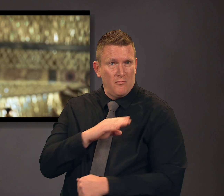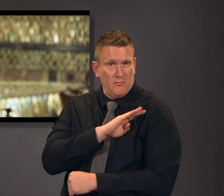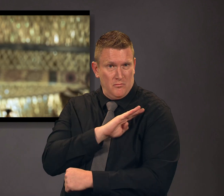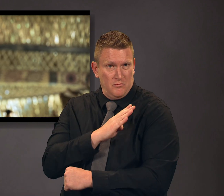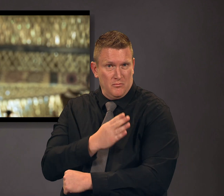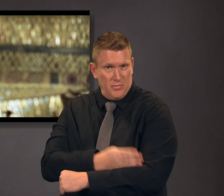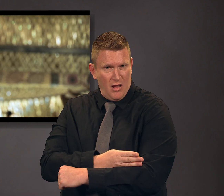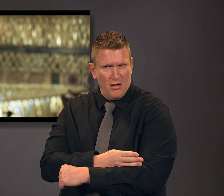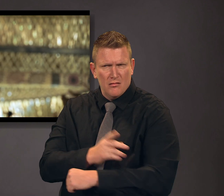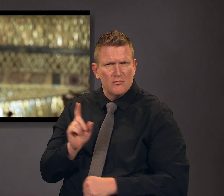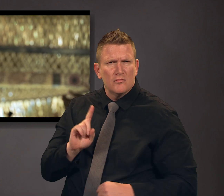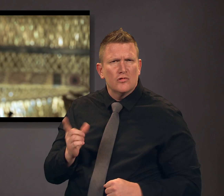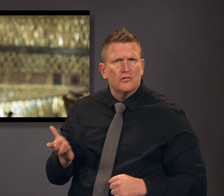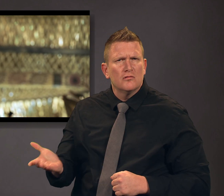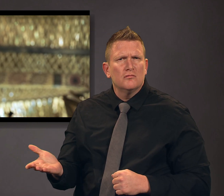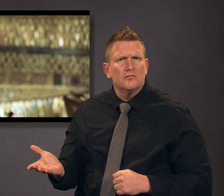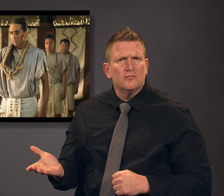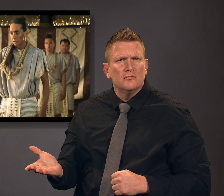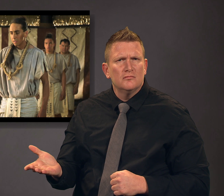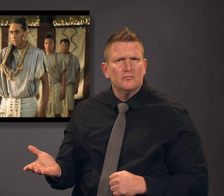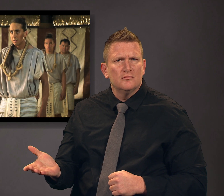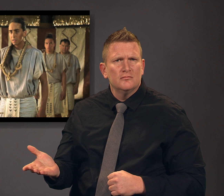Where is this man that has such great power?